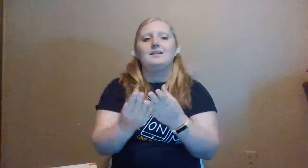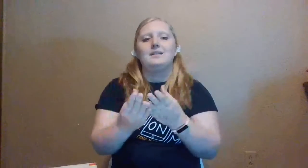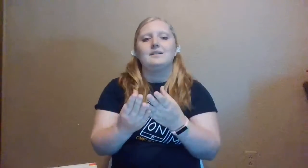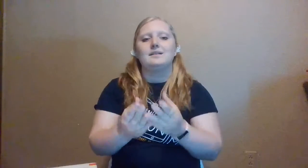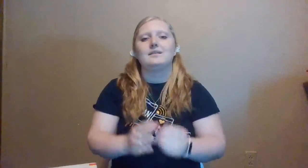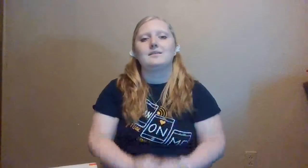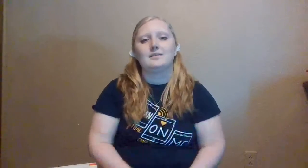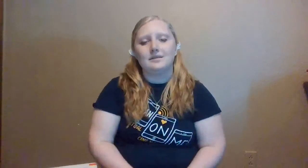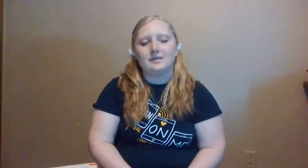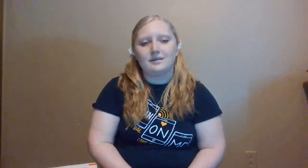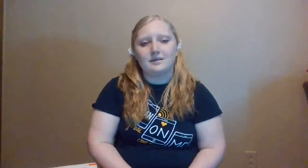class,